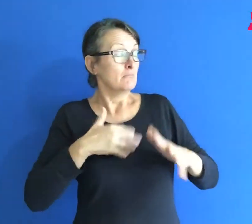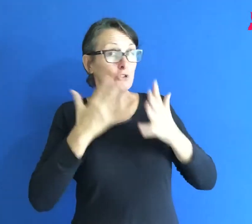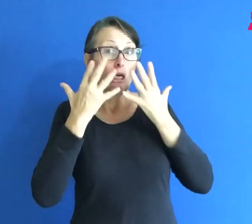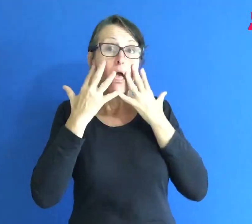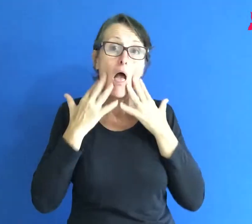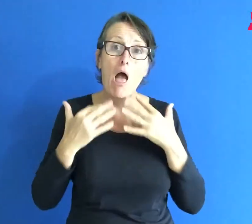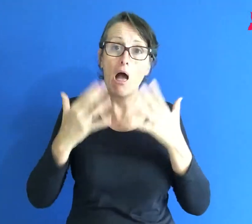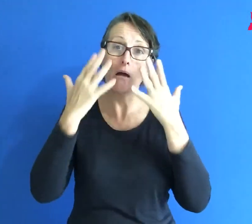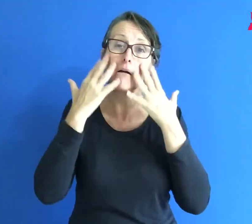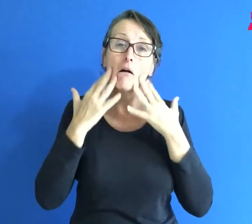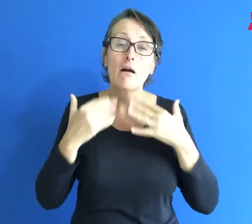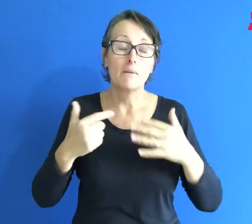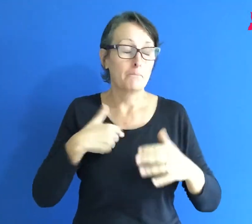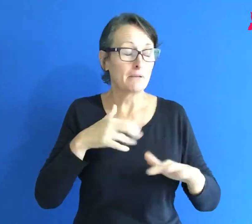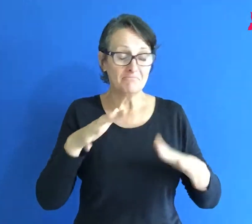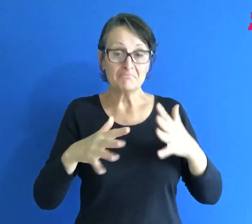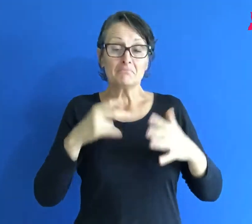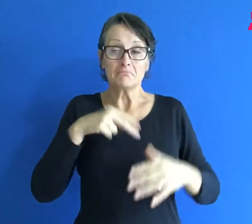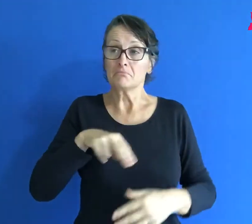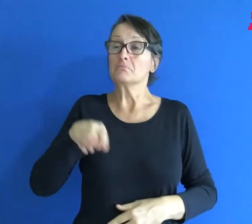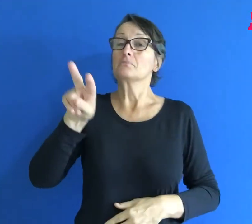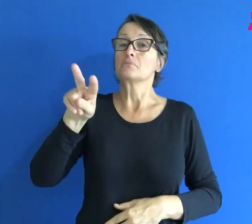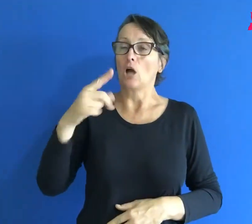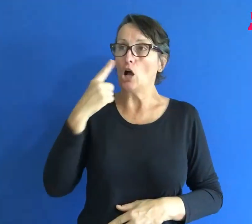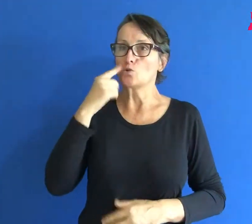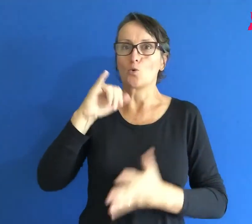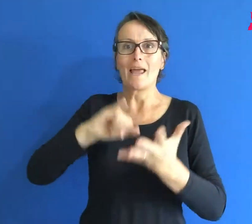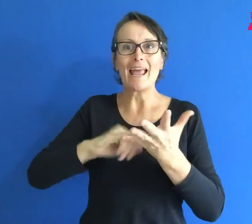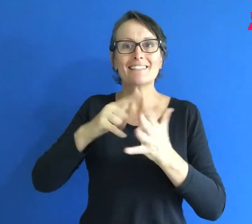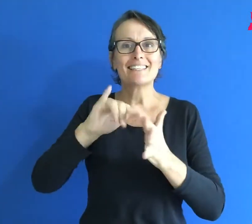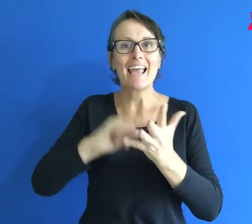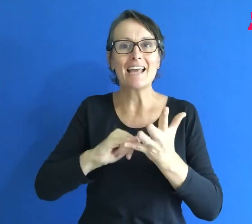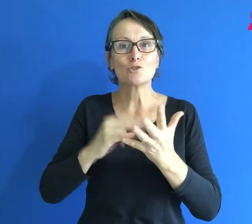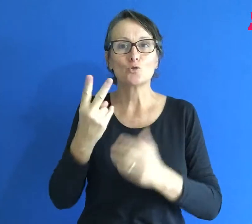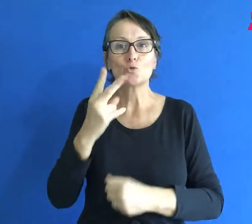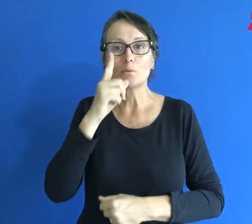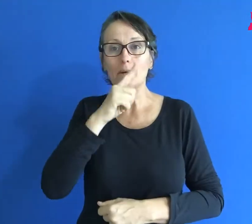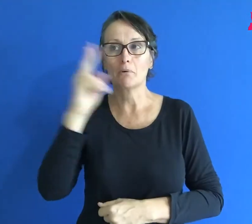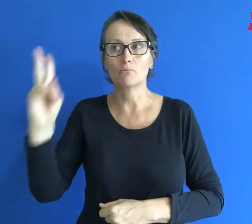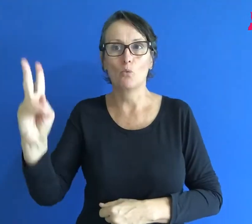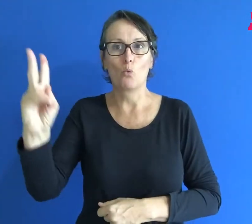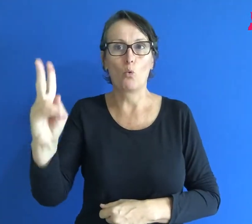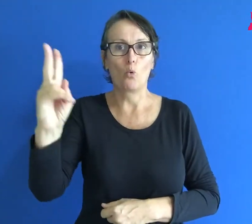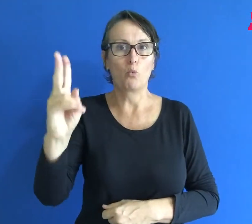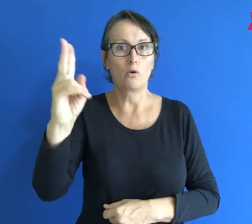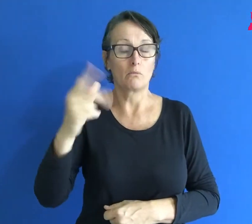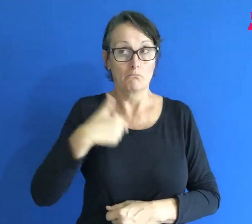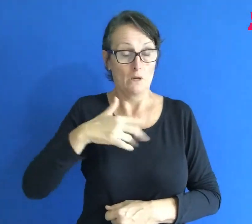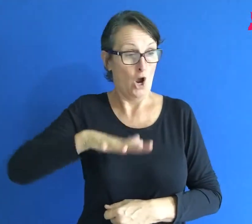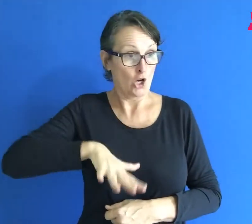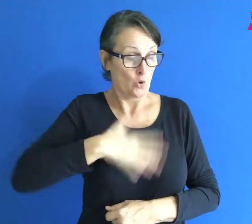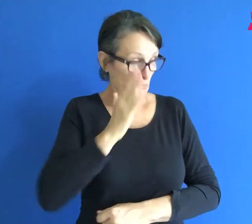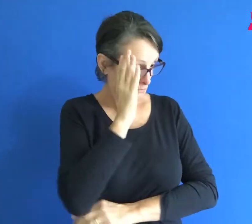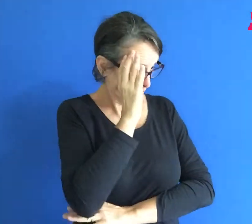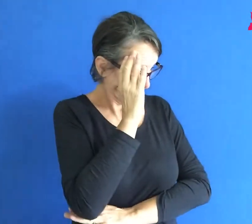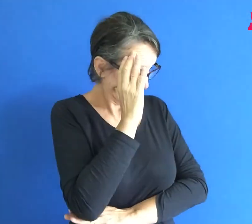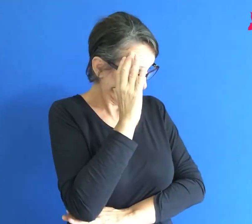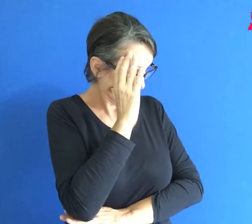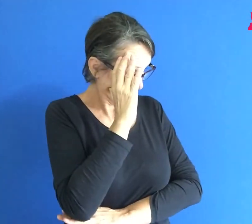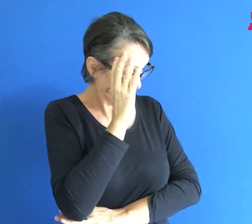two state emergency service volunteers walking up the path towards the entry into McDonald's, and I thought, there's no way they're going to see a CFA person